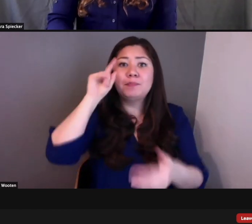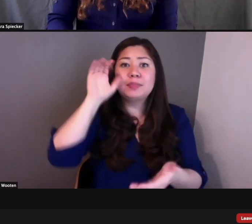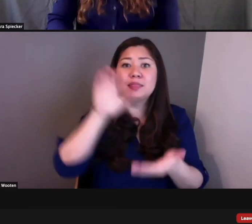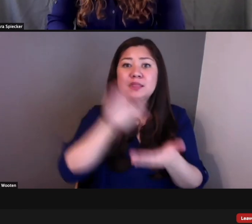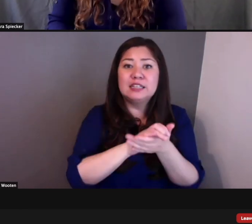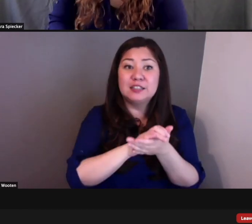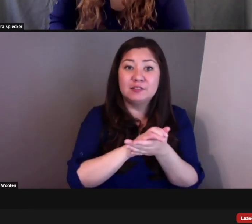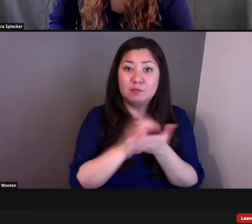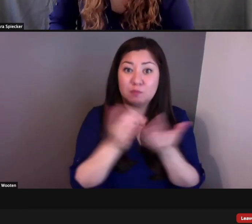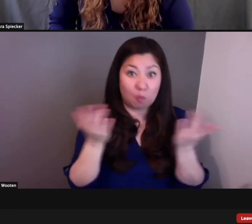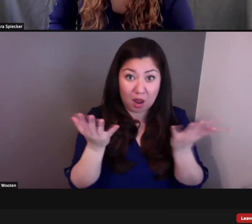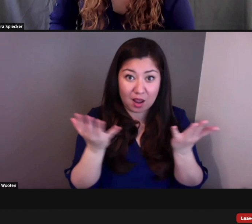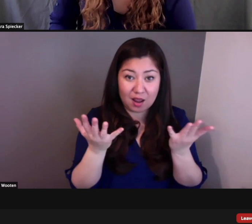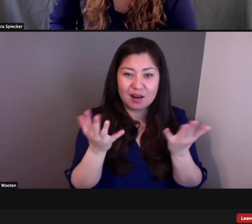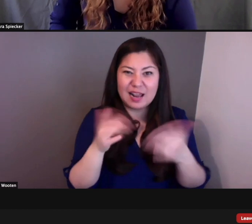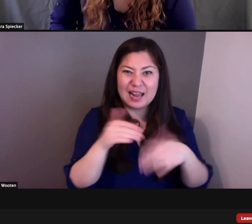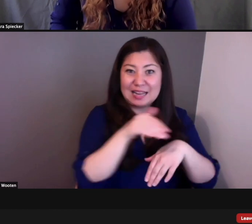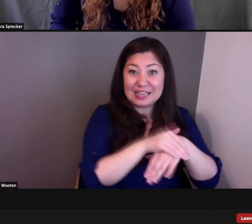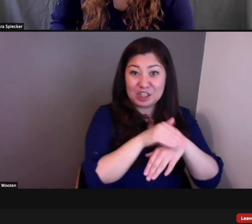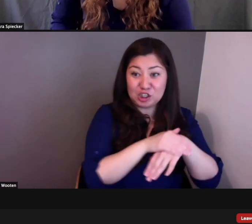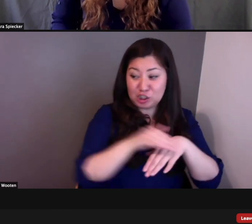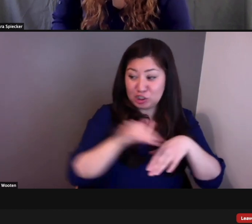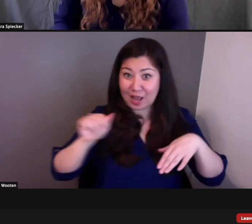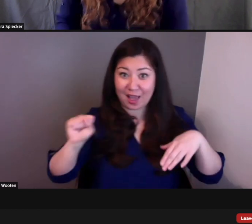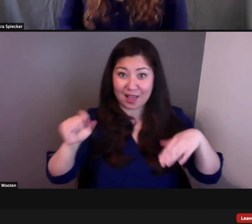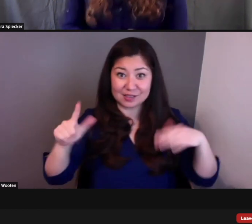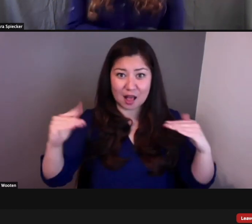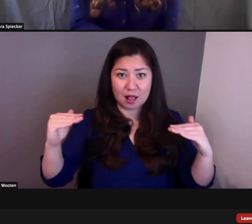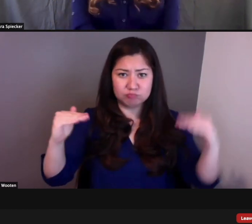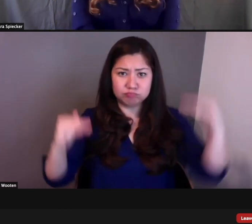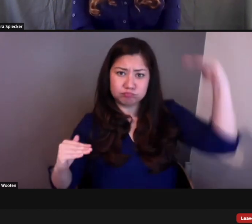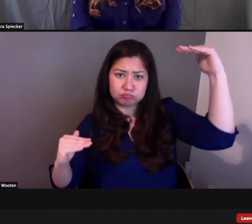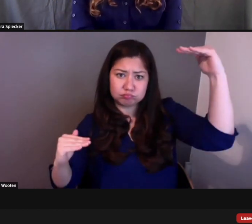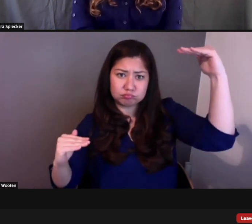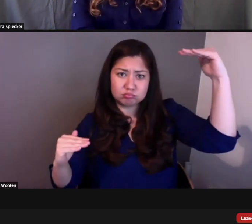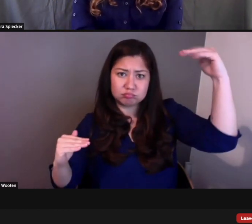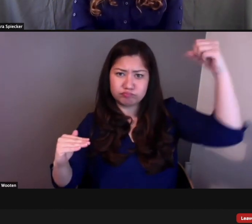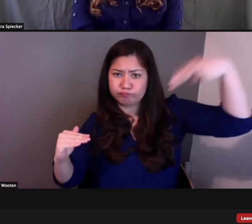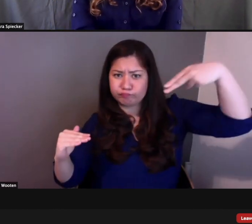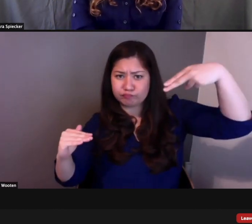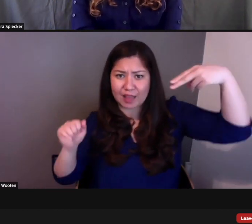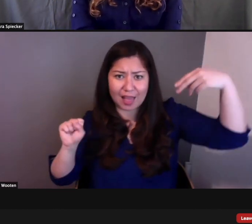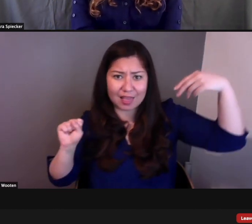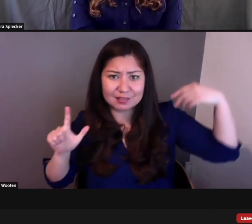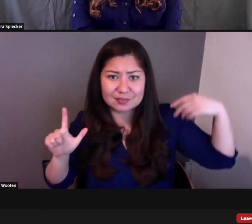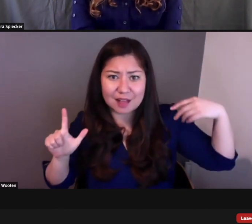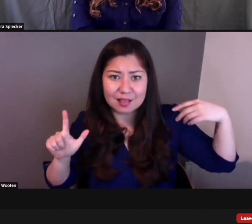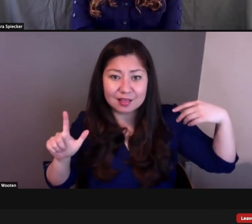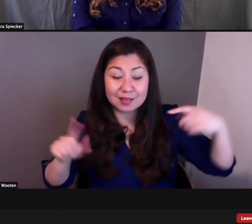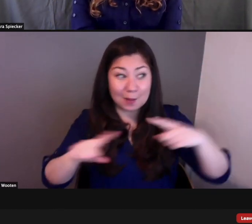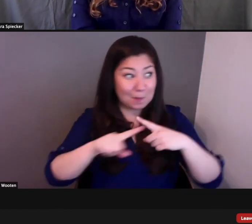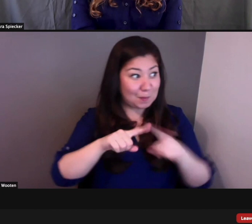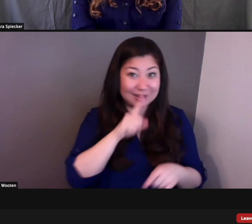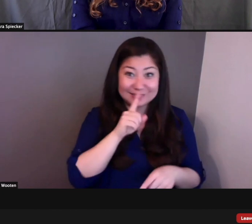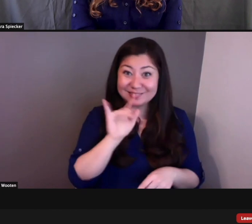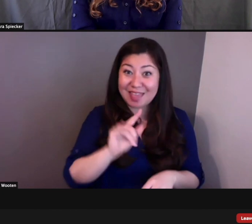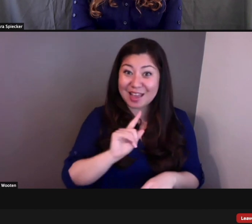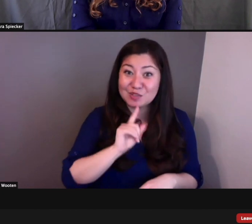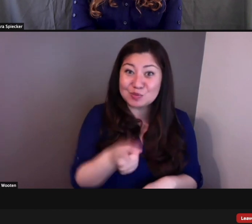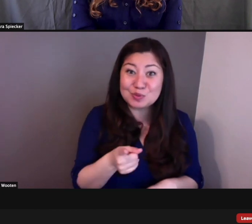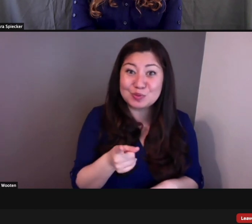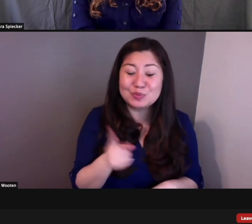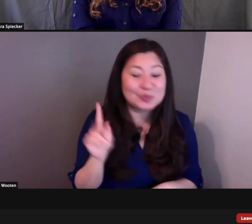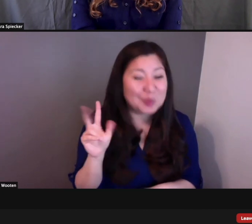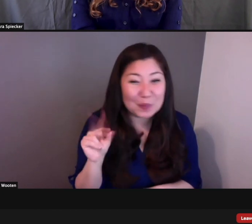that's where the quality of signs is really meaningful and powerful, of how we present those concepts clearly, and